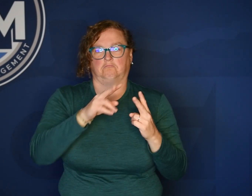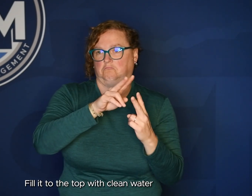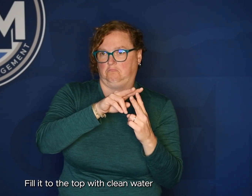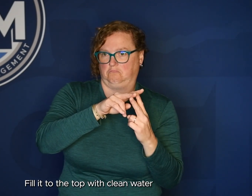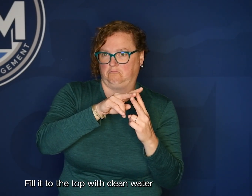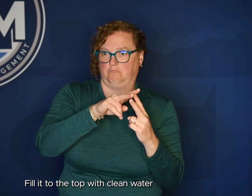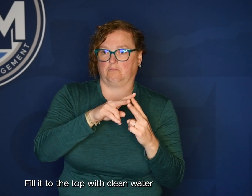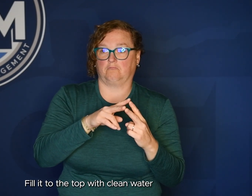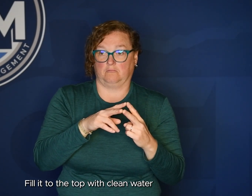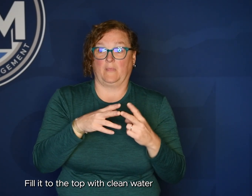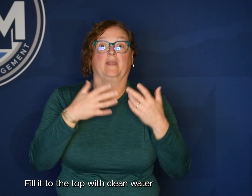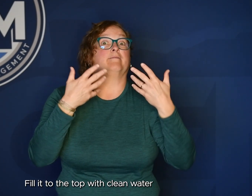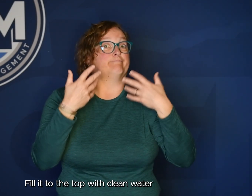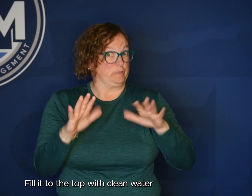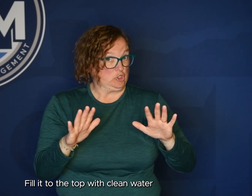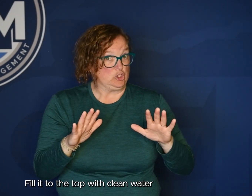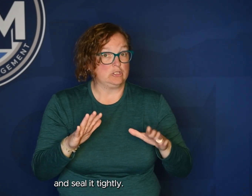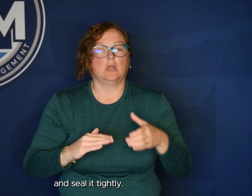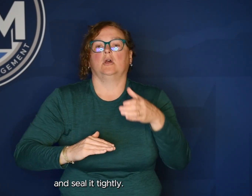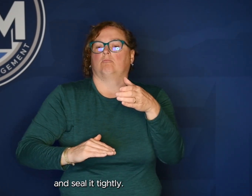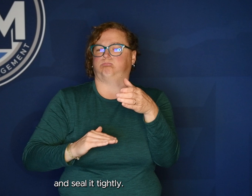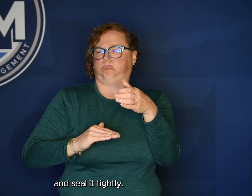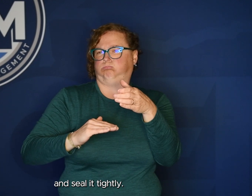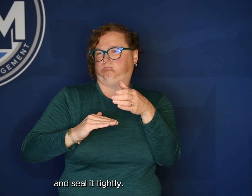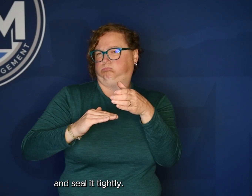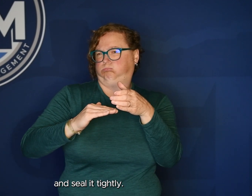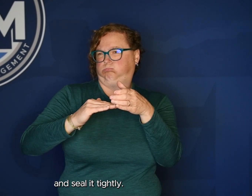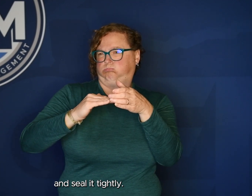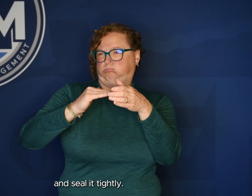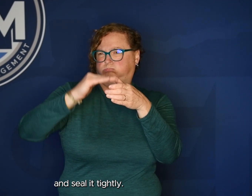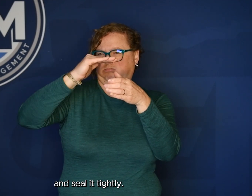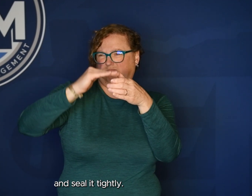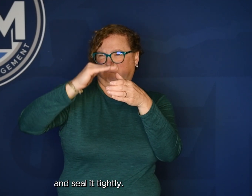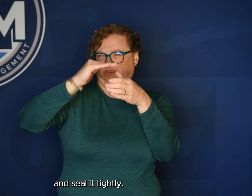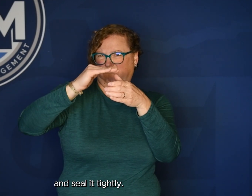Fill it to the top with clean water and seal it tightly.